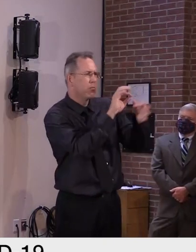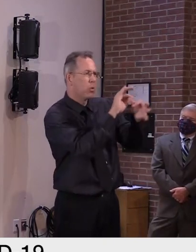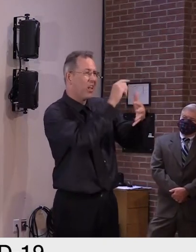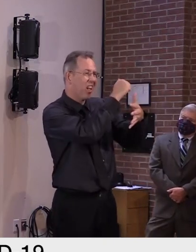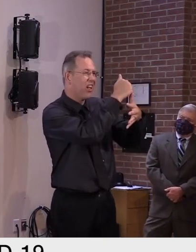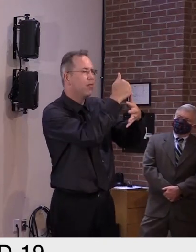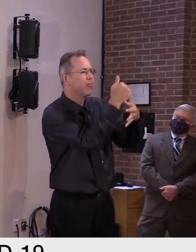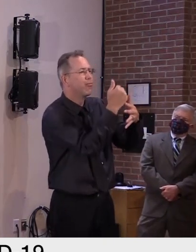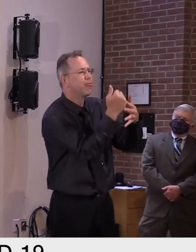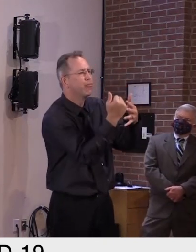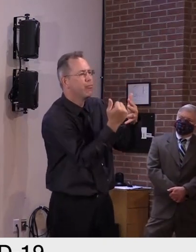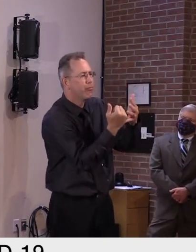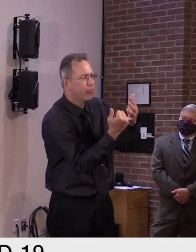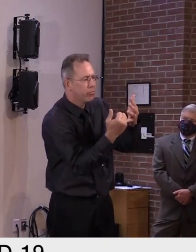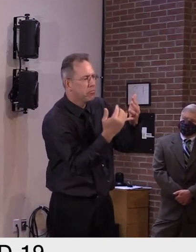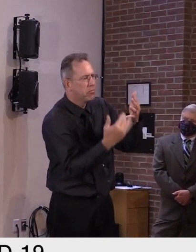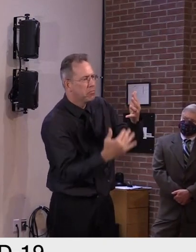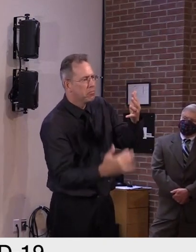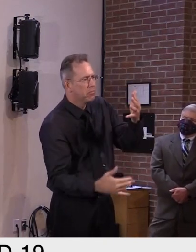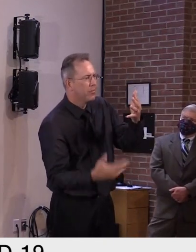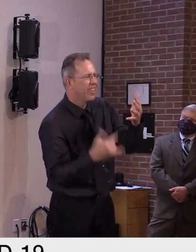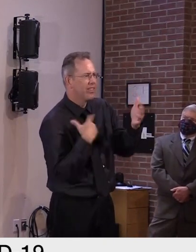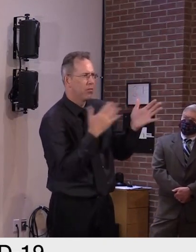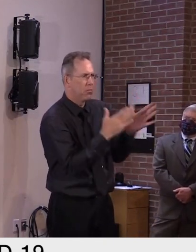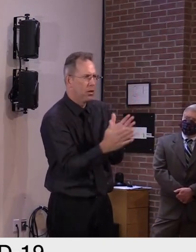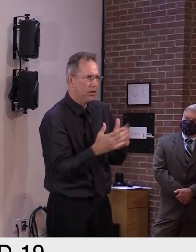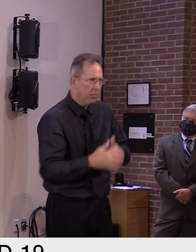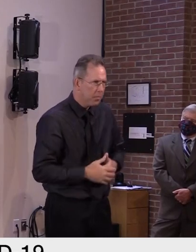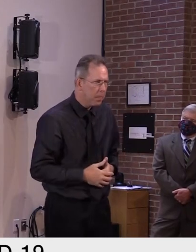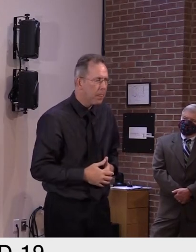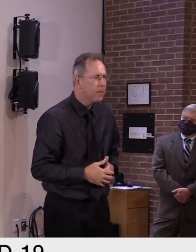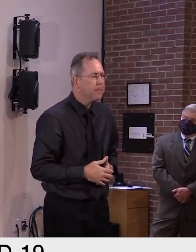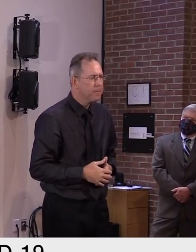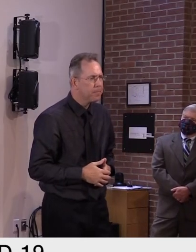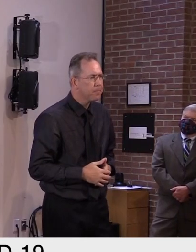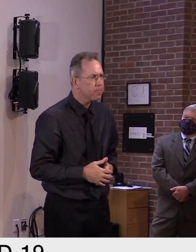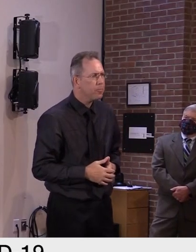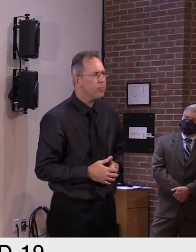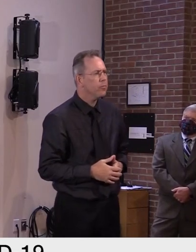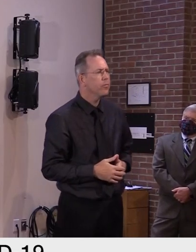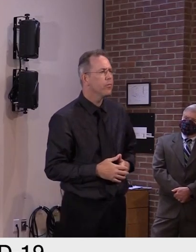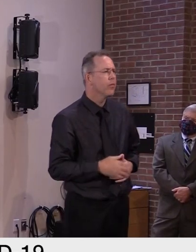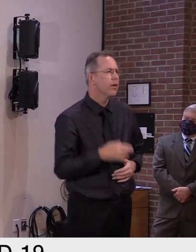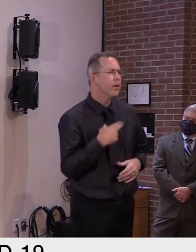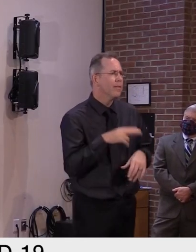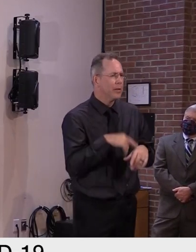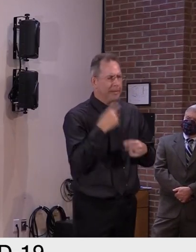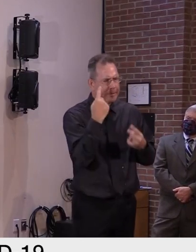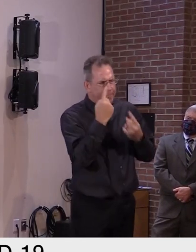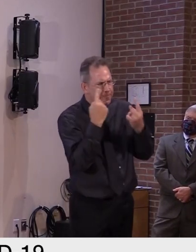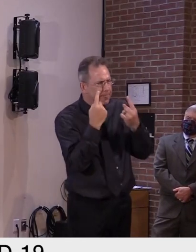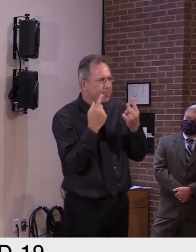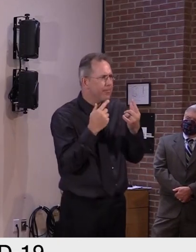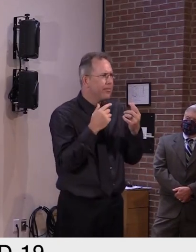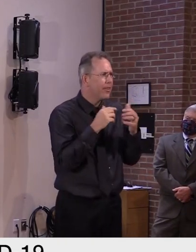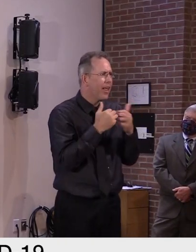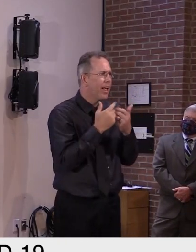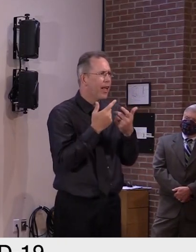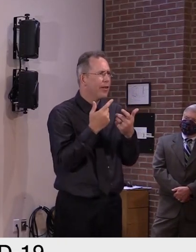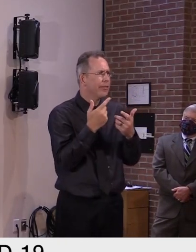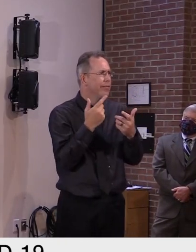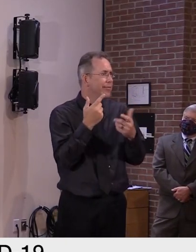important. But clearly, our plans involve a whole set of logistic concerns, which the governor's alluded to already, talking